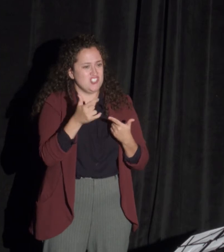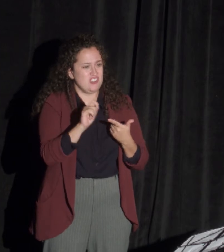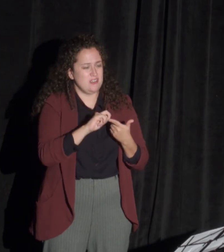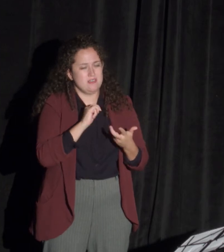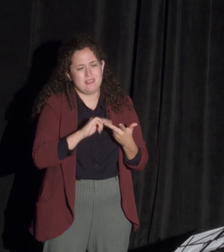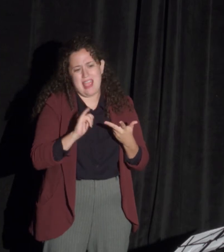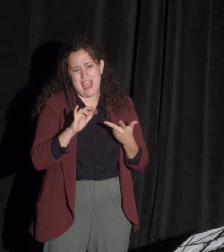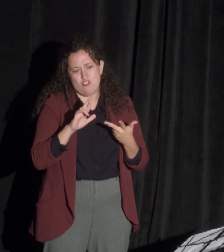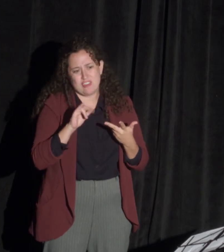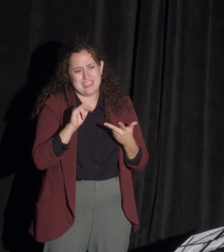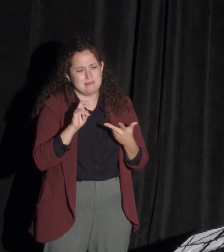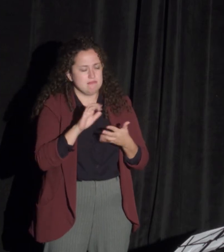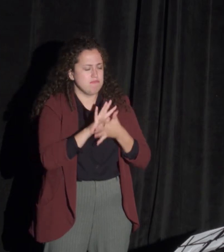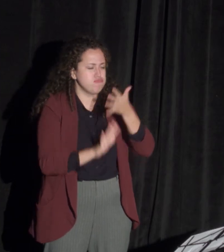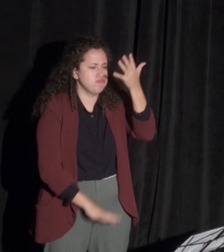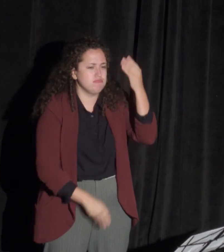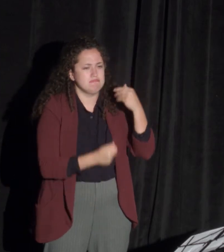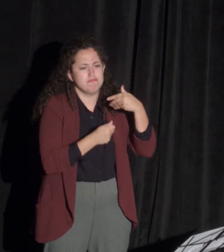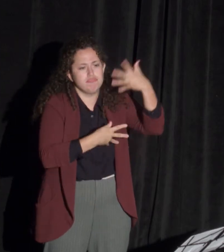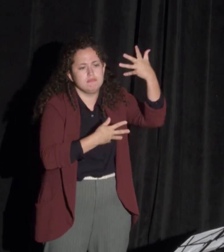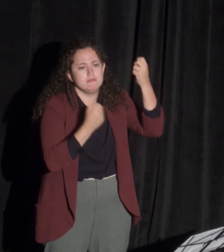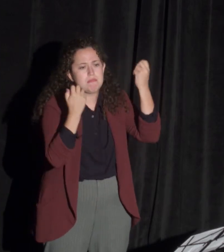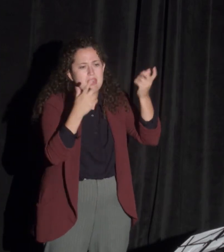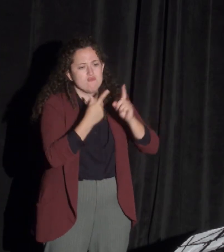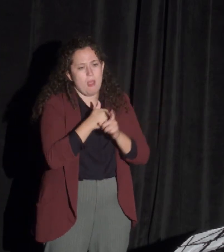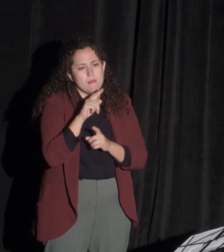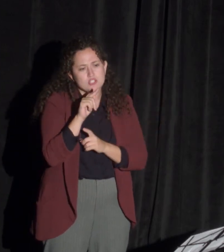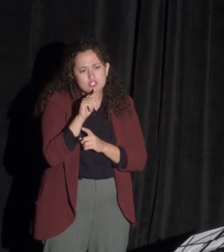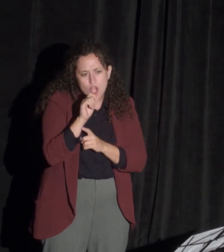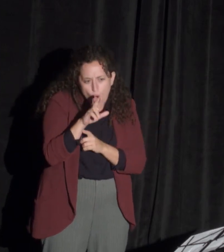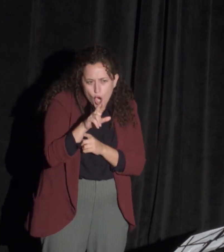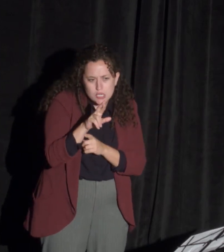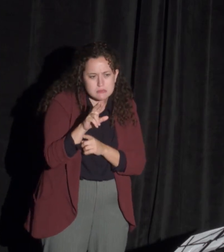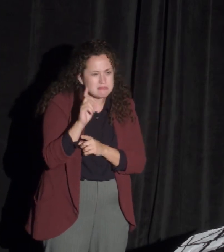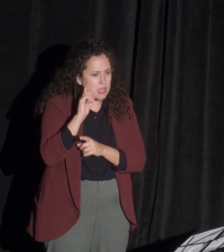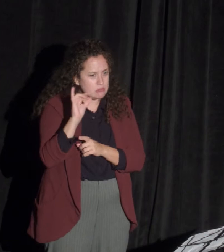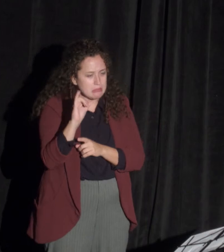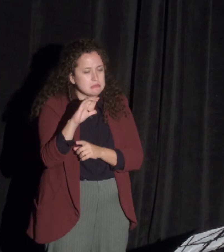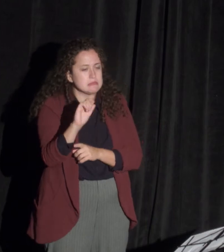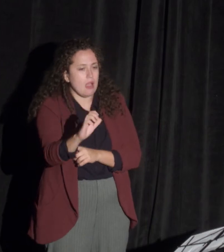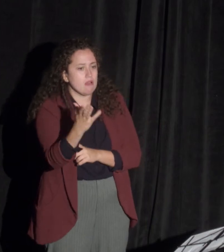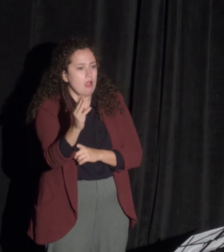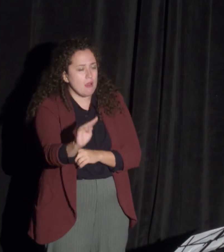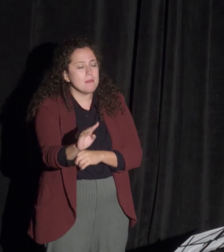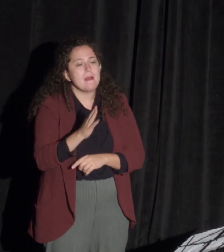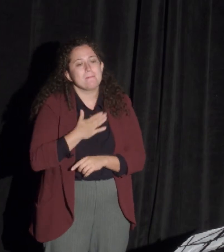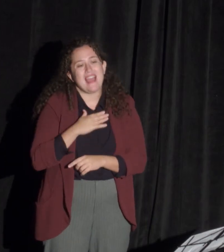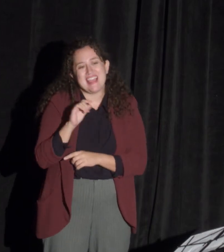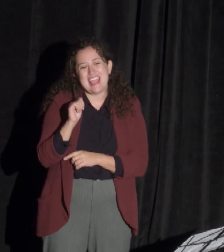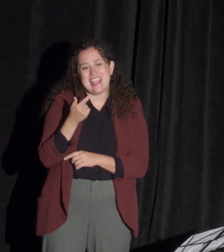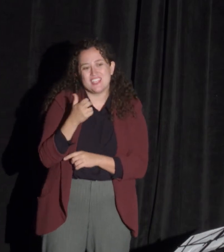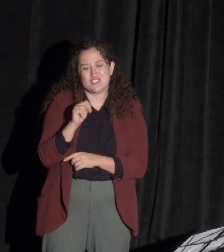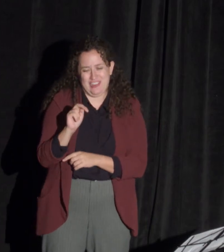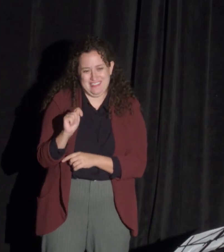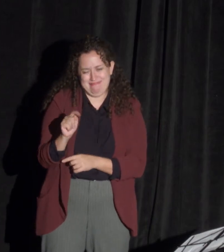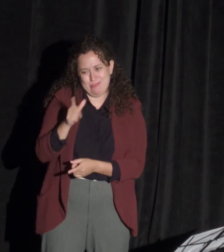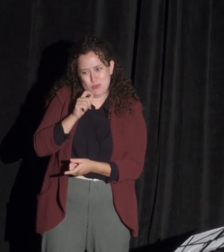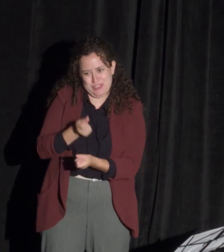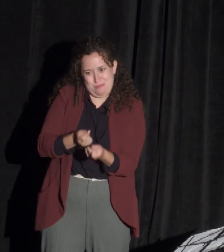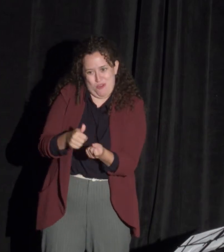at Tor.com. They've just been amazing. And my agent, Russ Galen, who supported this weird idea, and Curtis Mayfield for giving